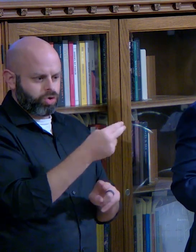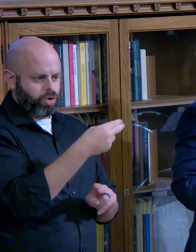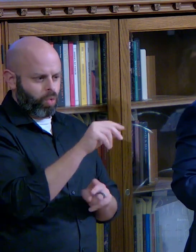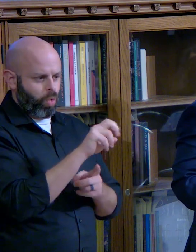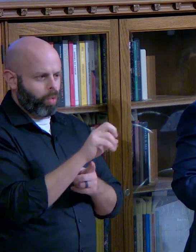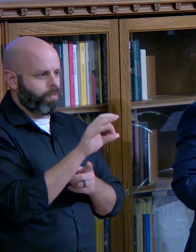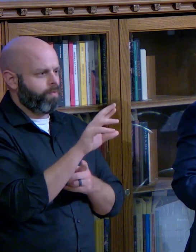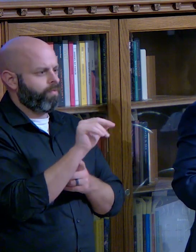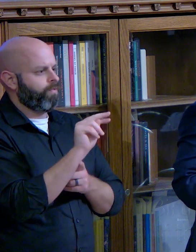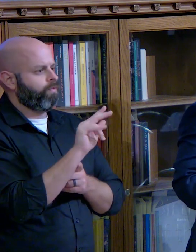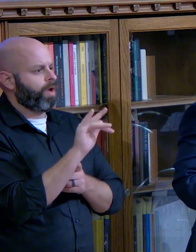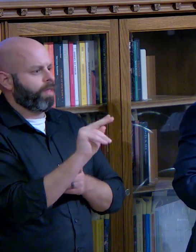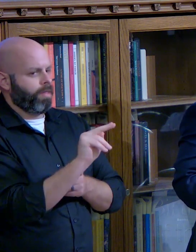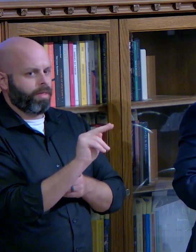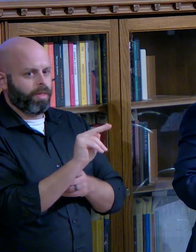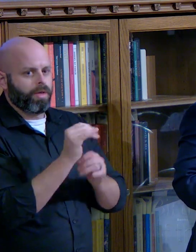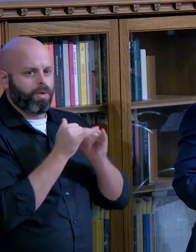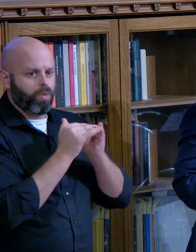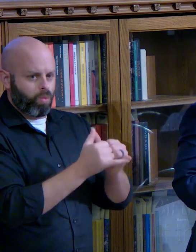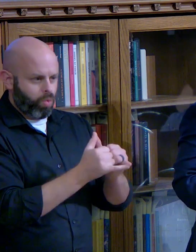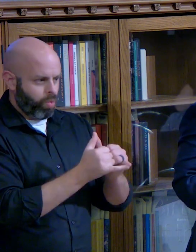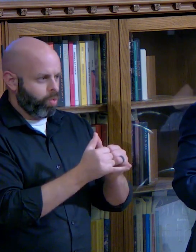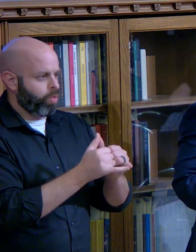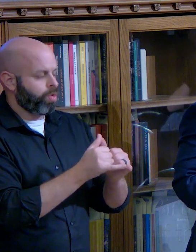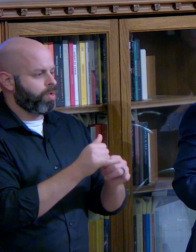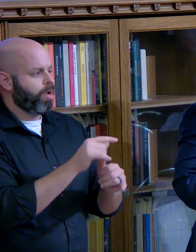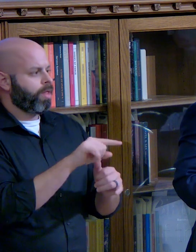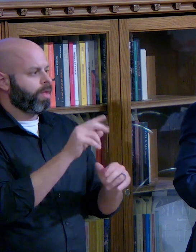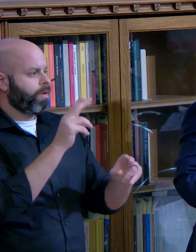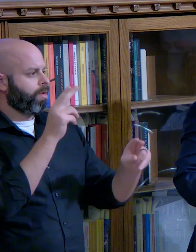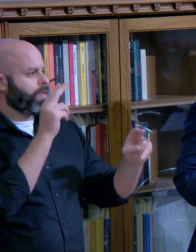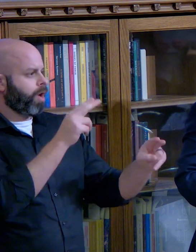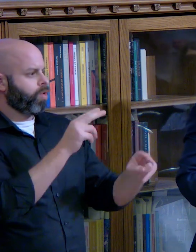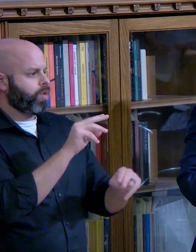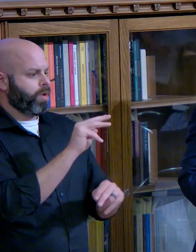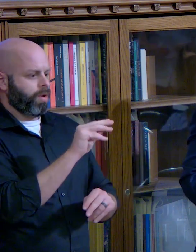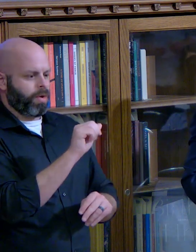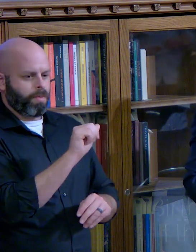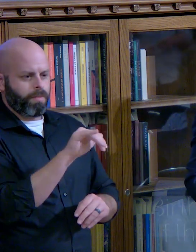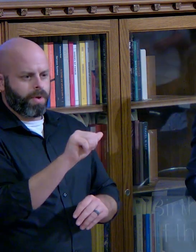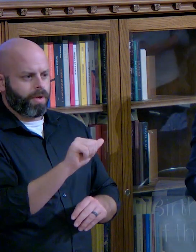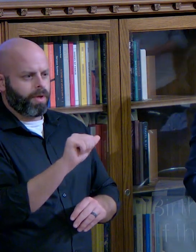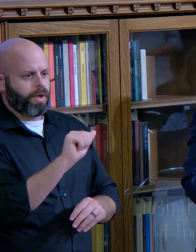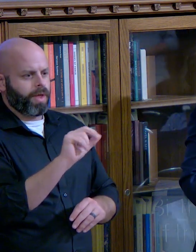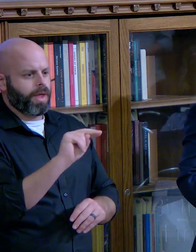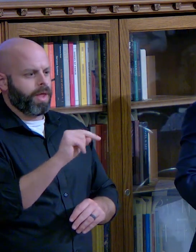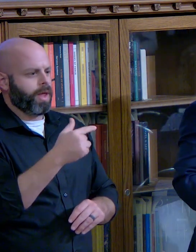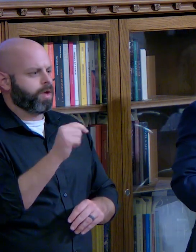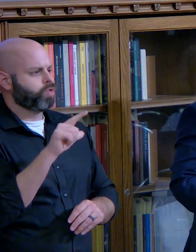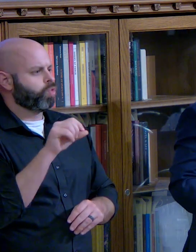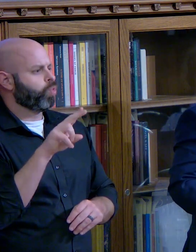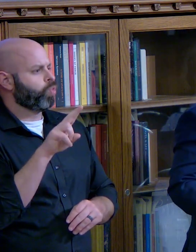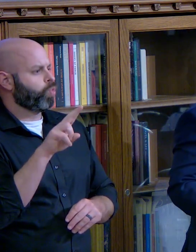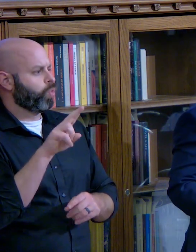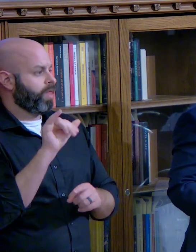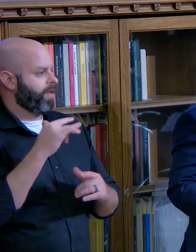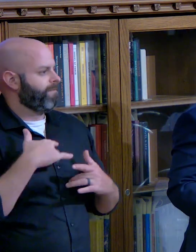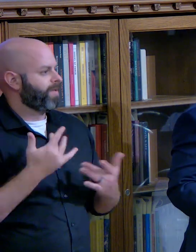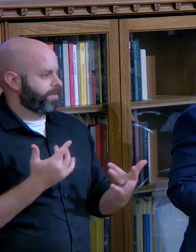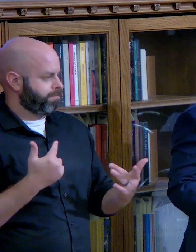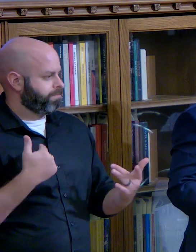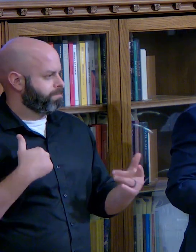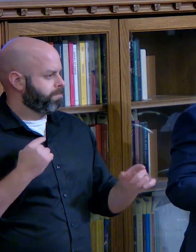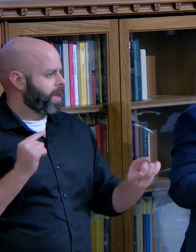award um and they honored um my Angelou at that event and so I attended that